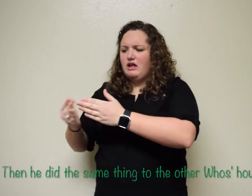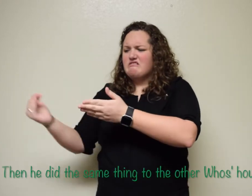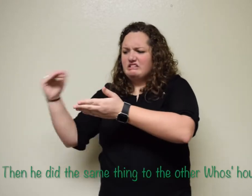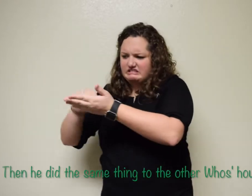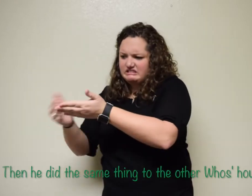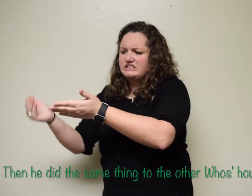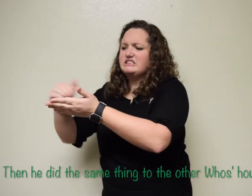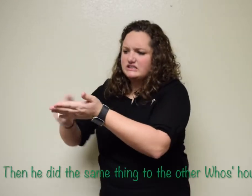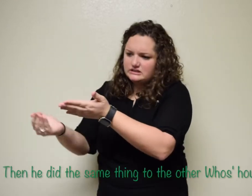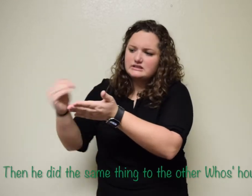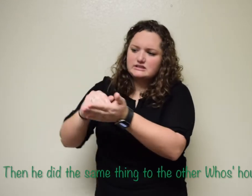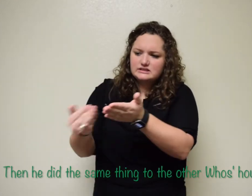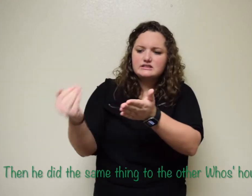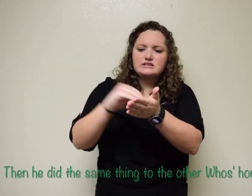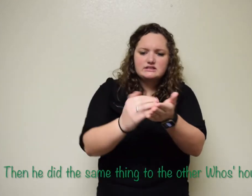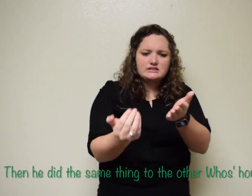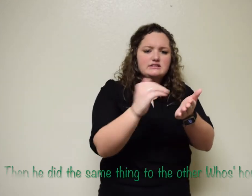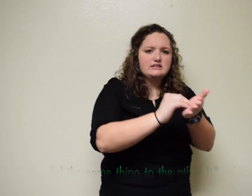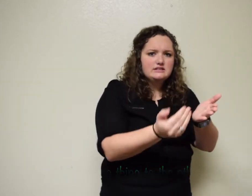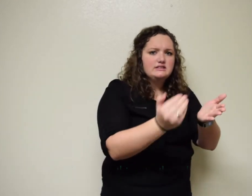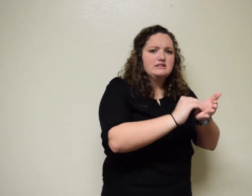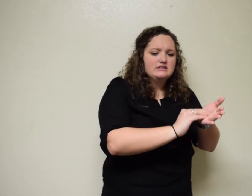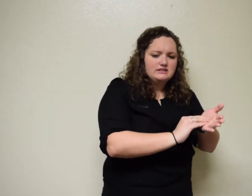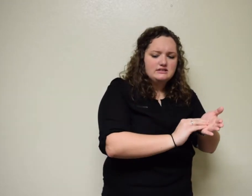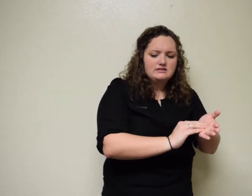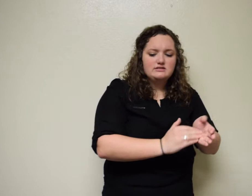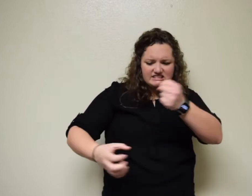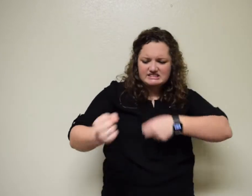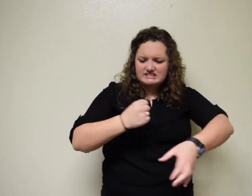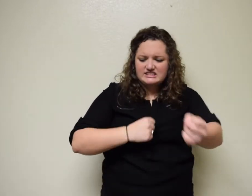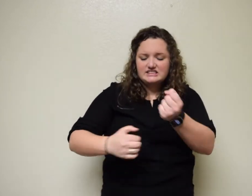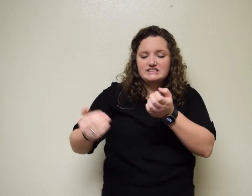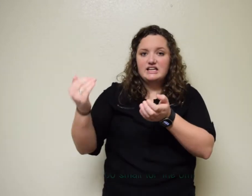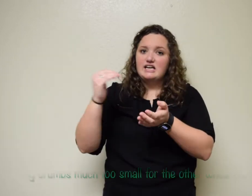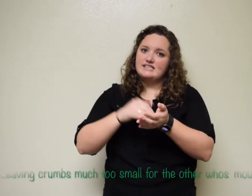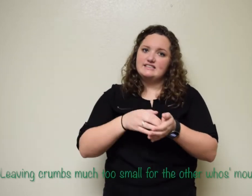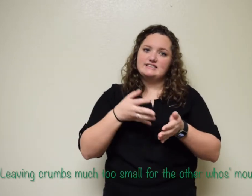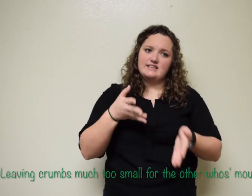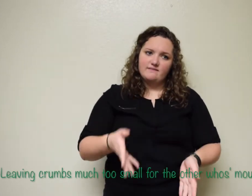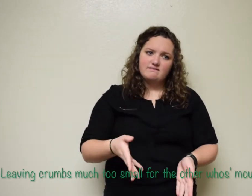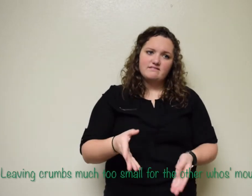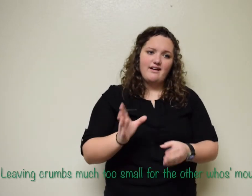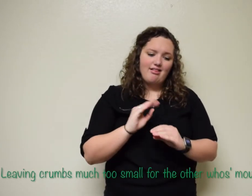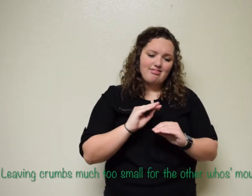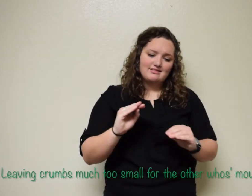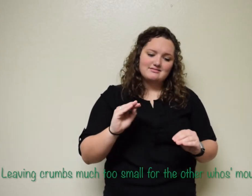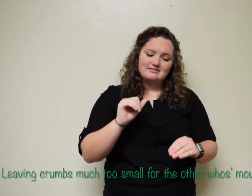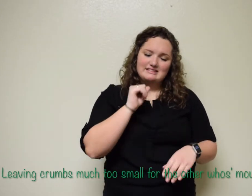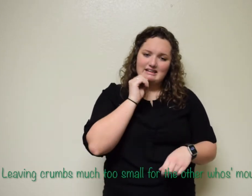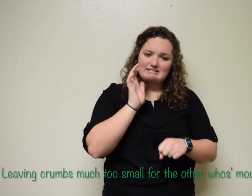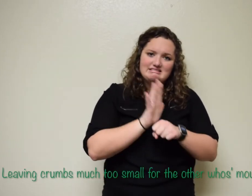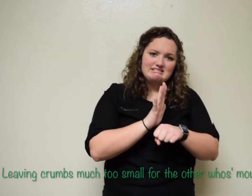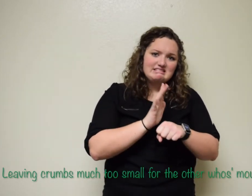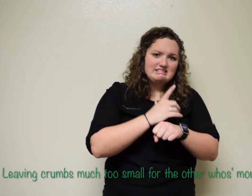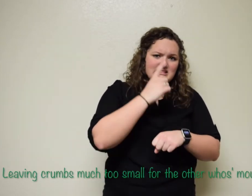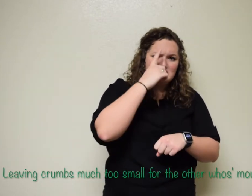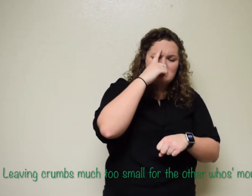other who's houses leaving crumbs much too small for the other who's